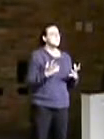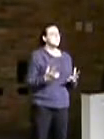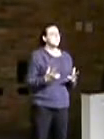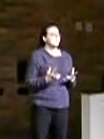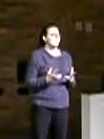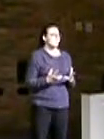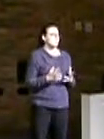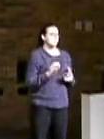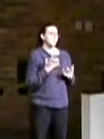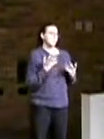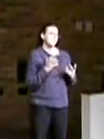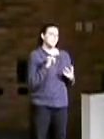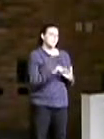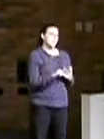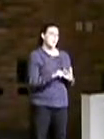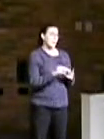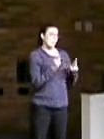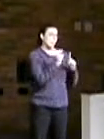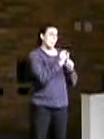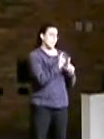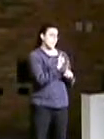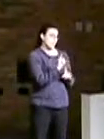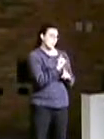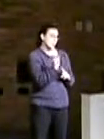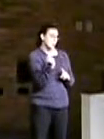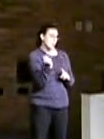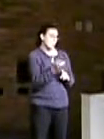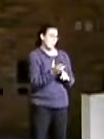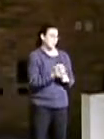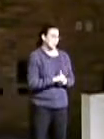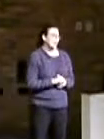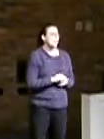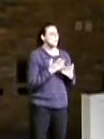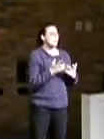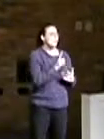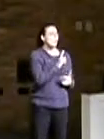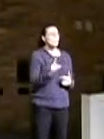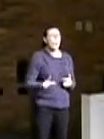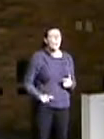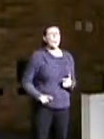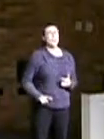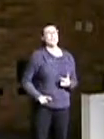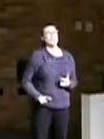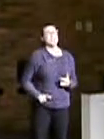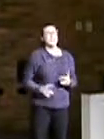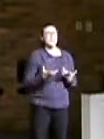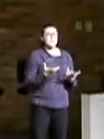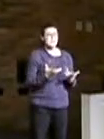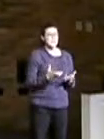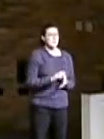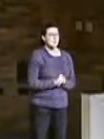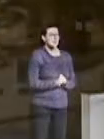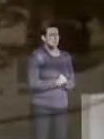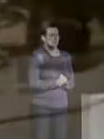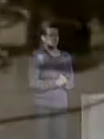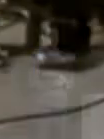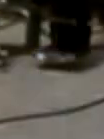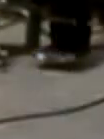that's a Shakespearean word. Oh, Lord, is this not what I